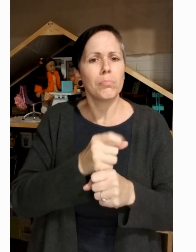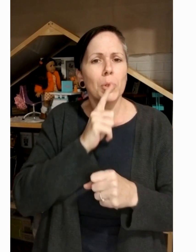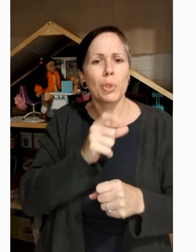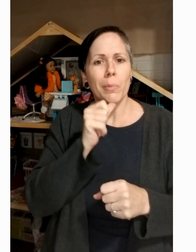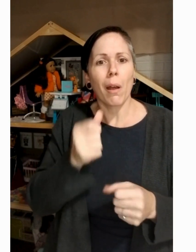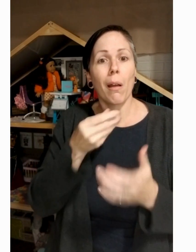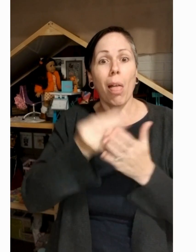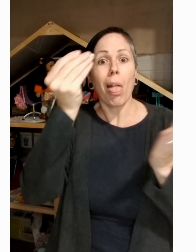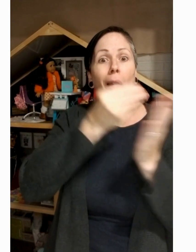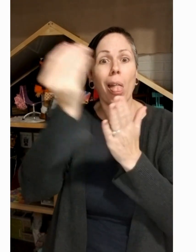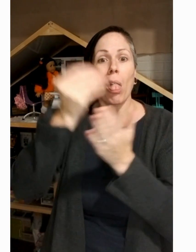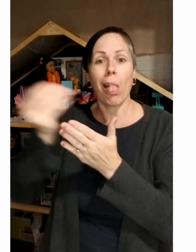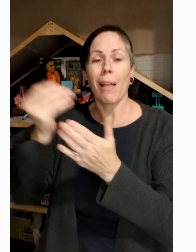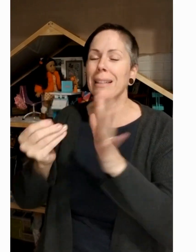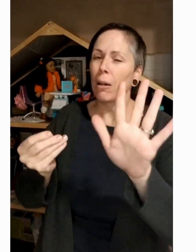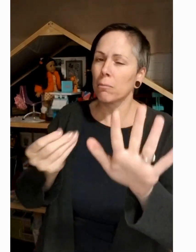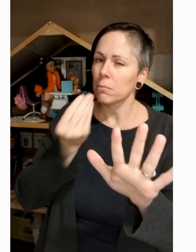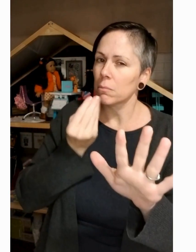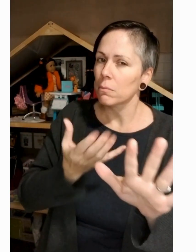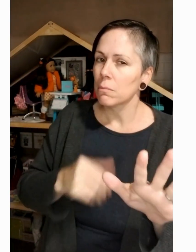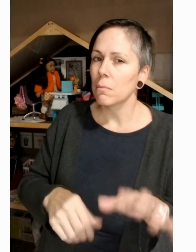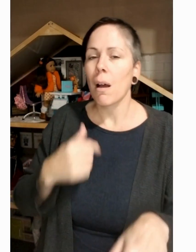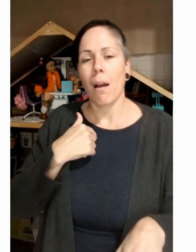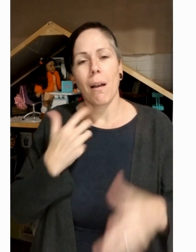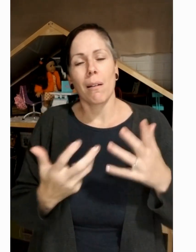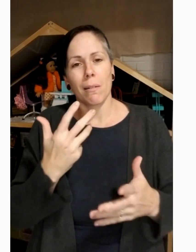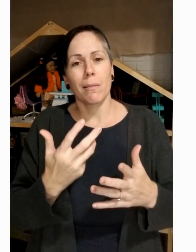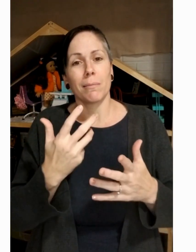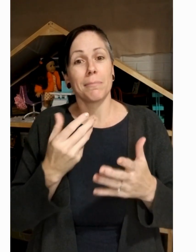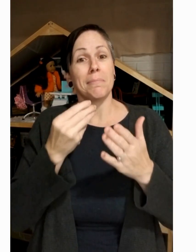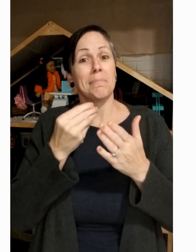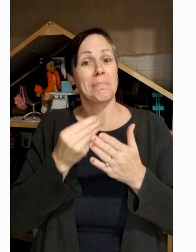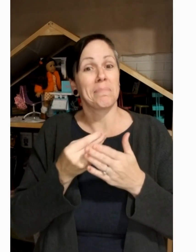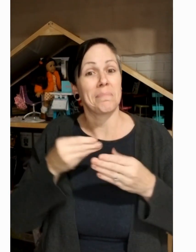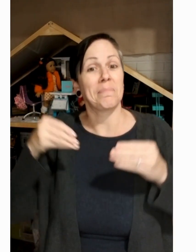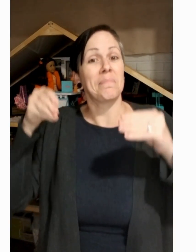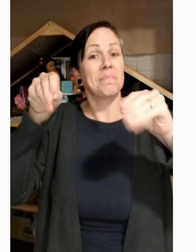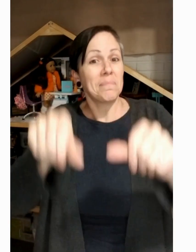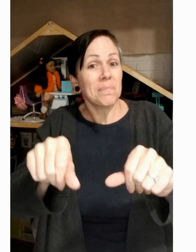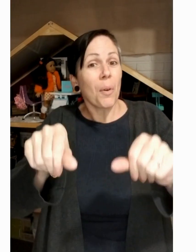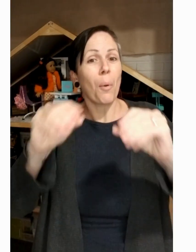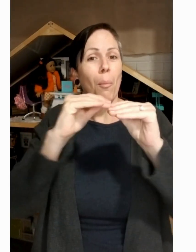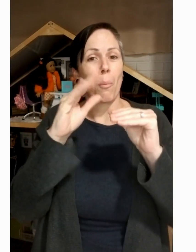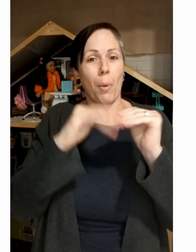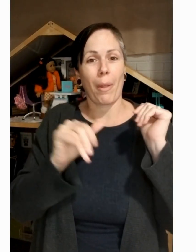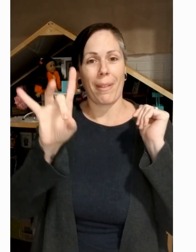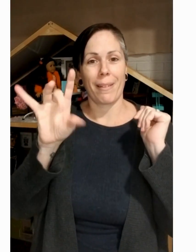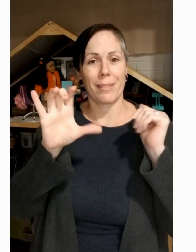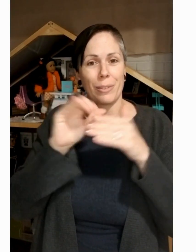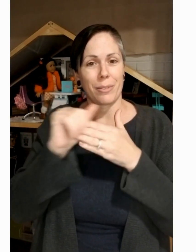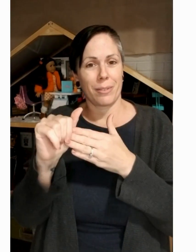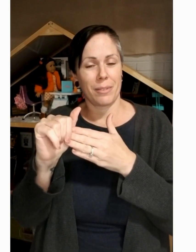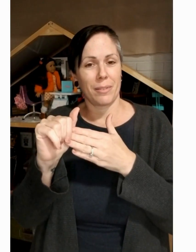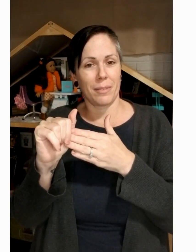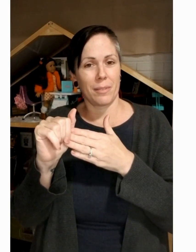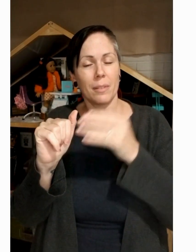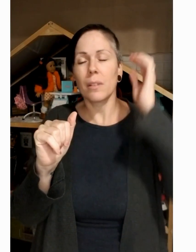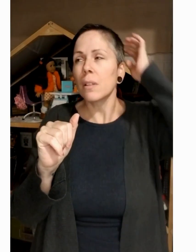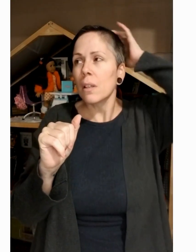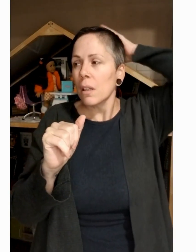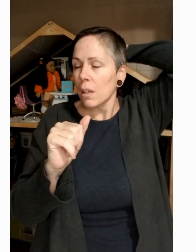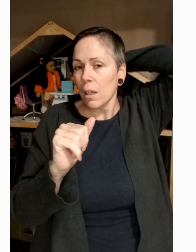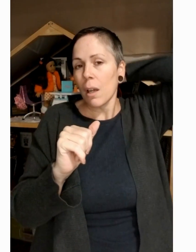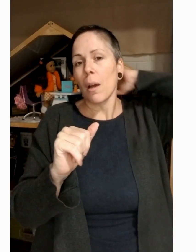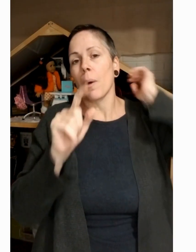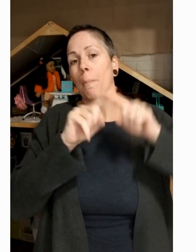to make sure that I'm not buying as much stuff. Now, I might purchase a lot more than $800 worth of stuff, but I